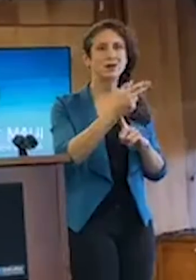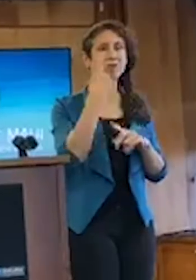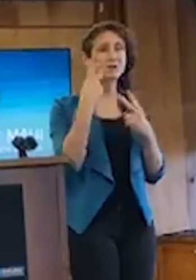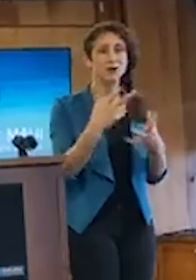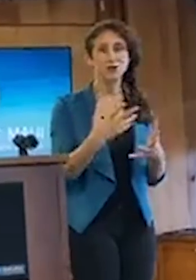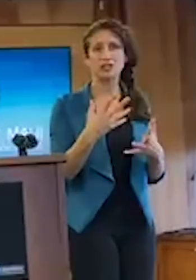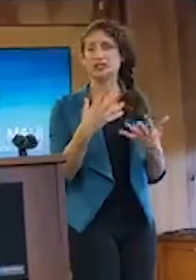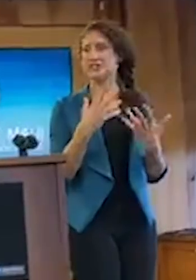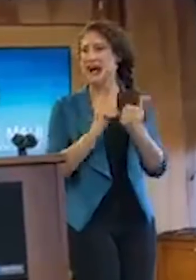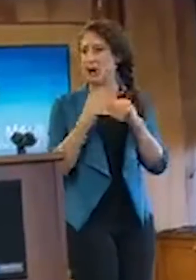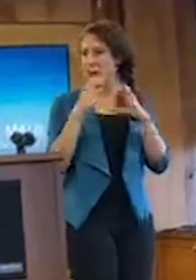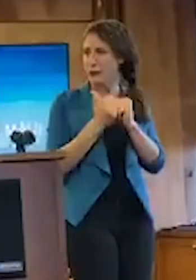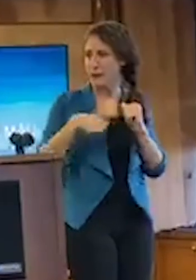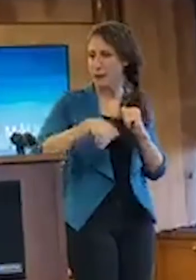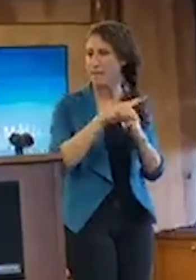Go ahead.